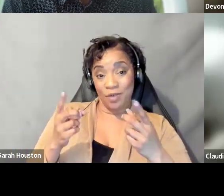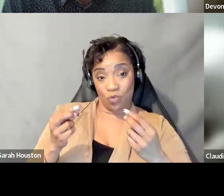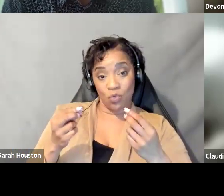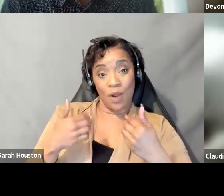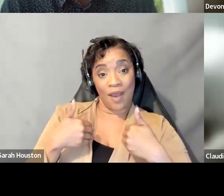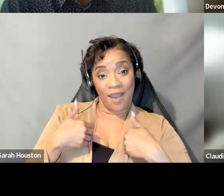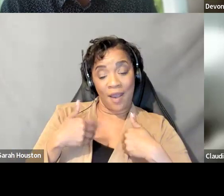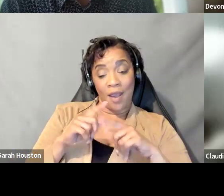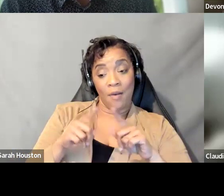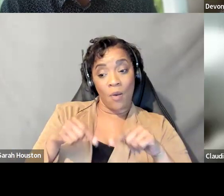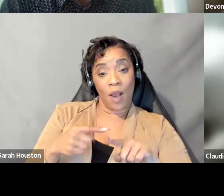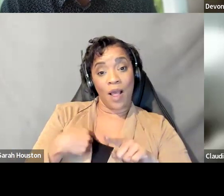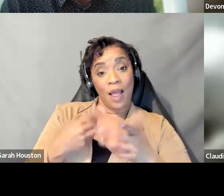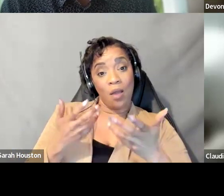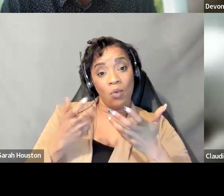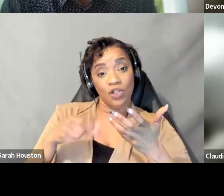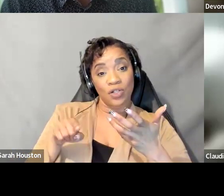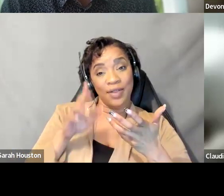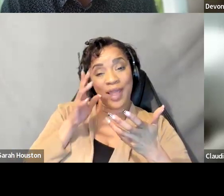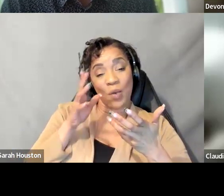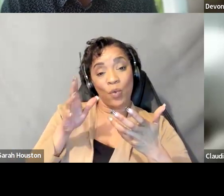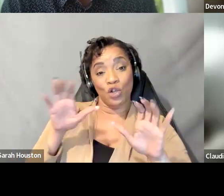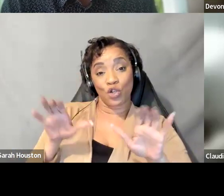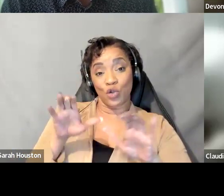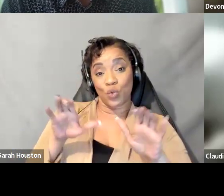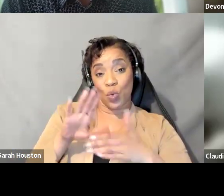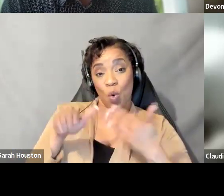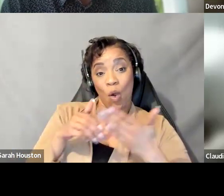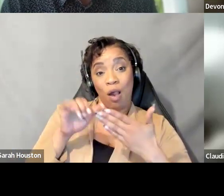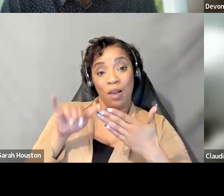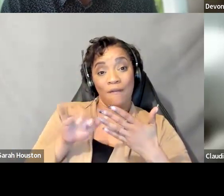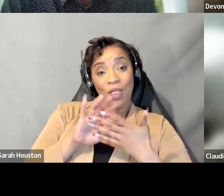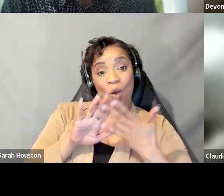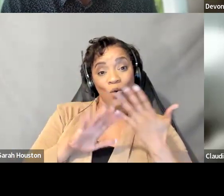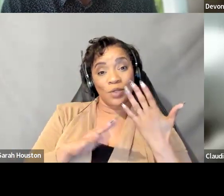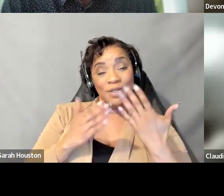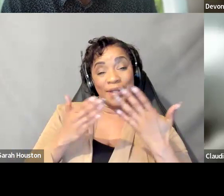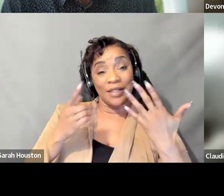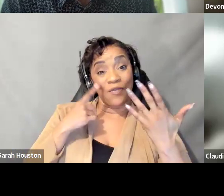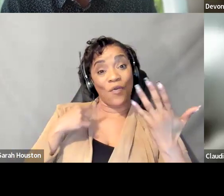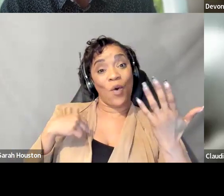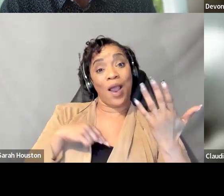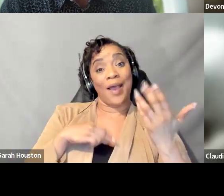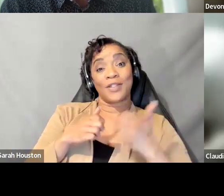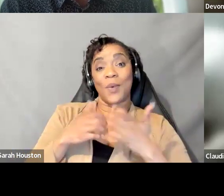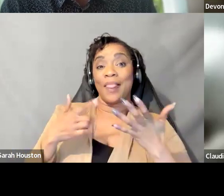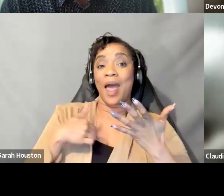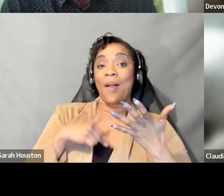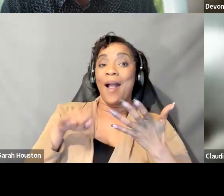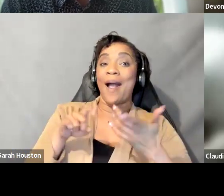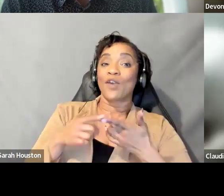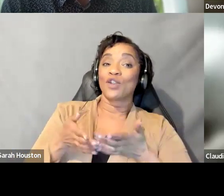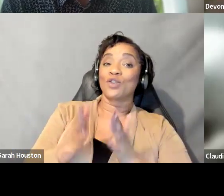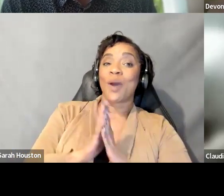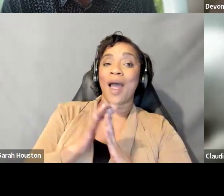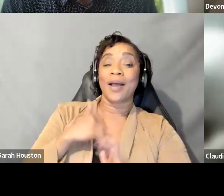I wish that they would kind of do all these things for us without us having to ask, I have